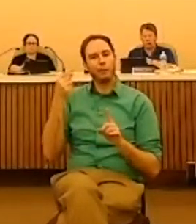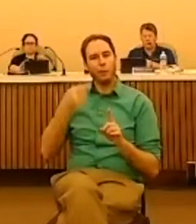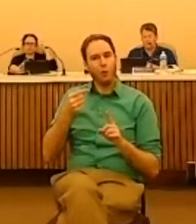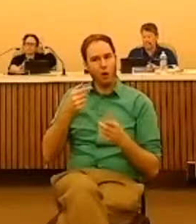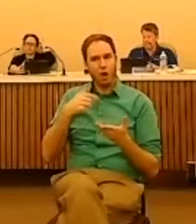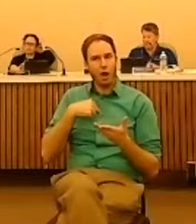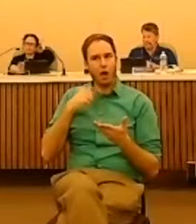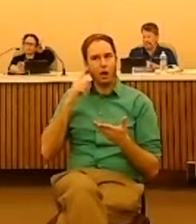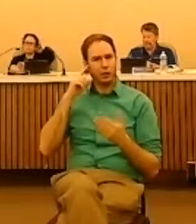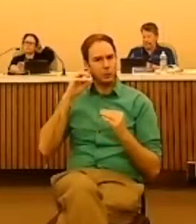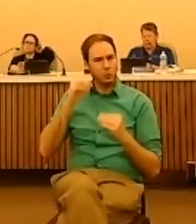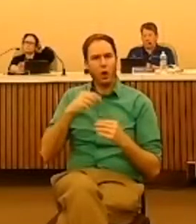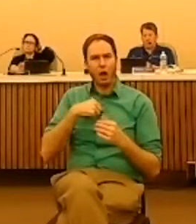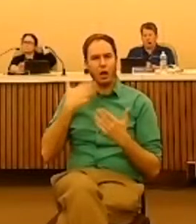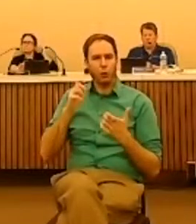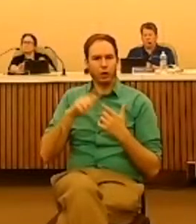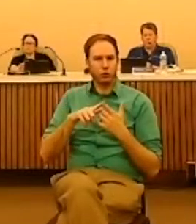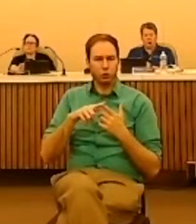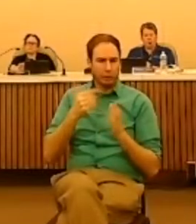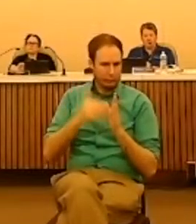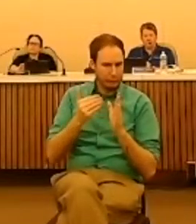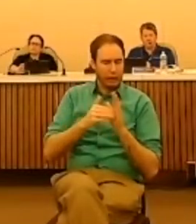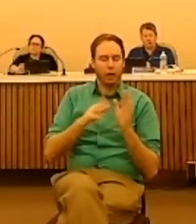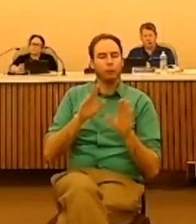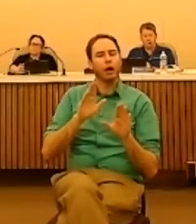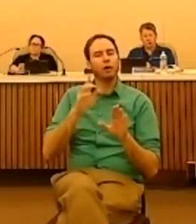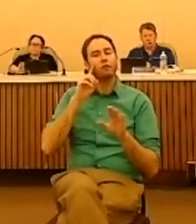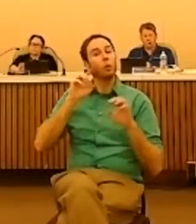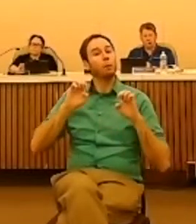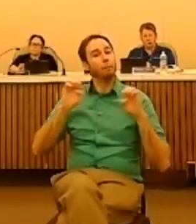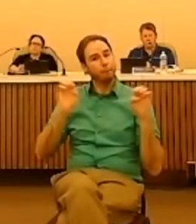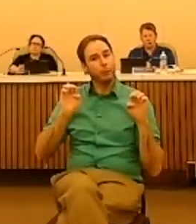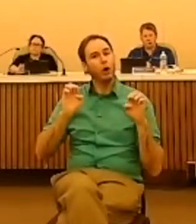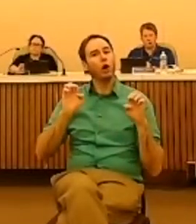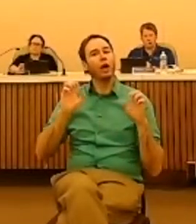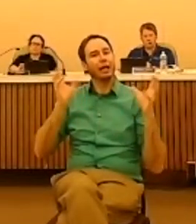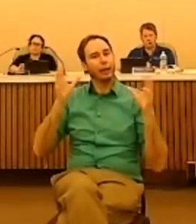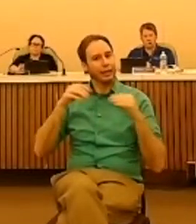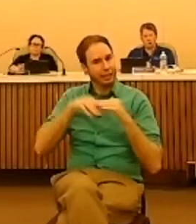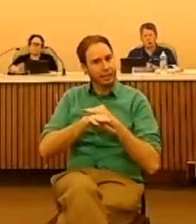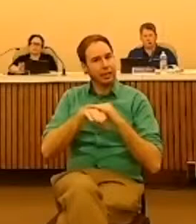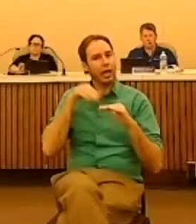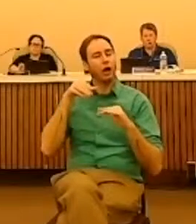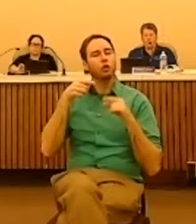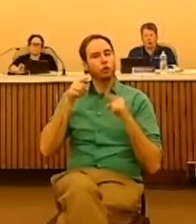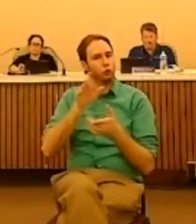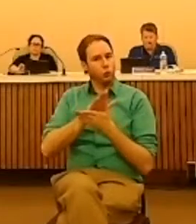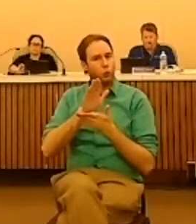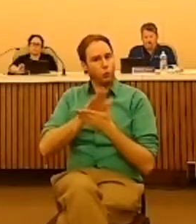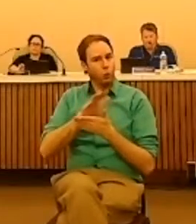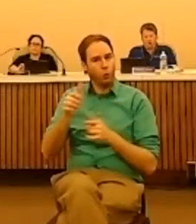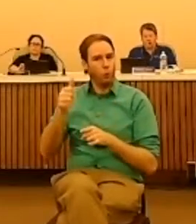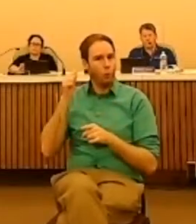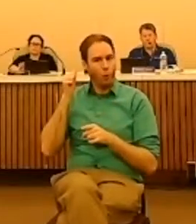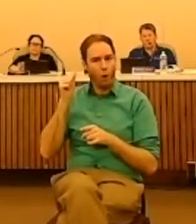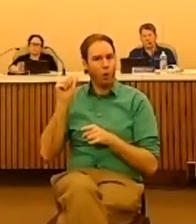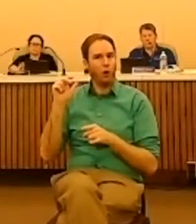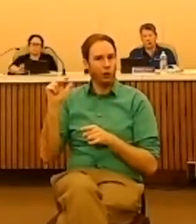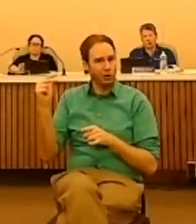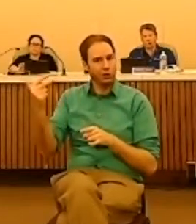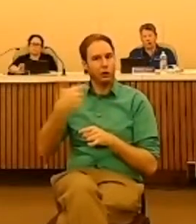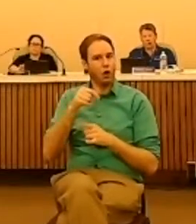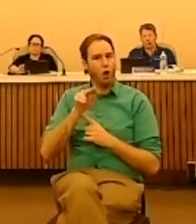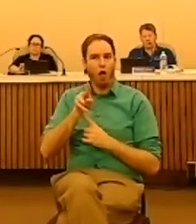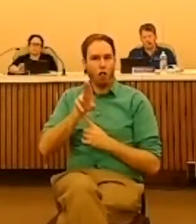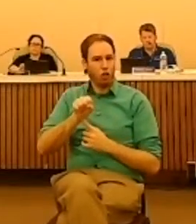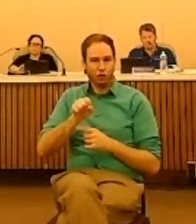hear anything brought up. I don't want to beat it to death. No problem. But for emergency vehicles getting in and out, especially during school hours, they're not going to be able to get up or down